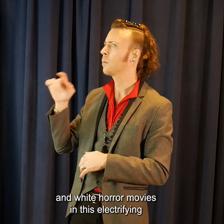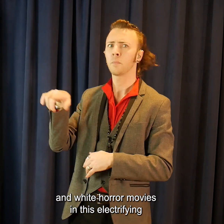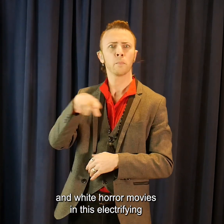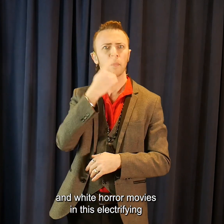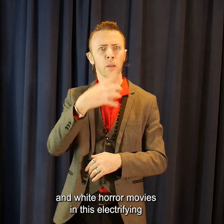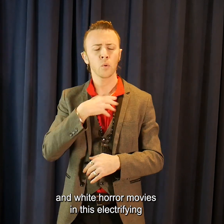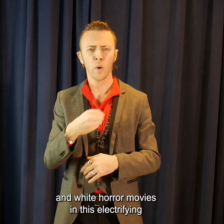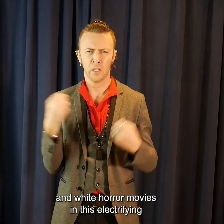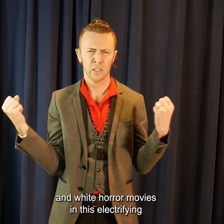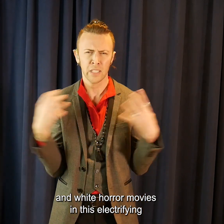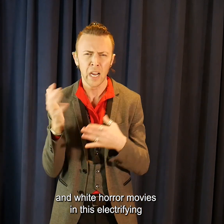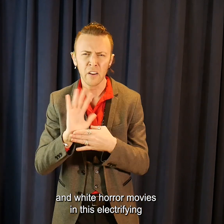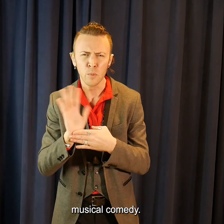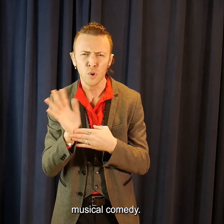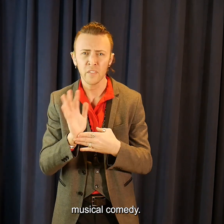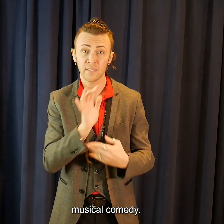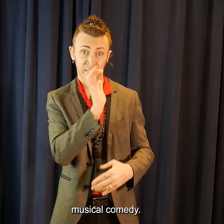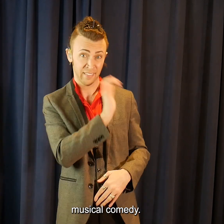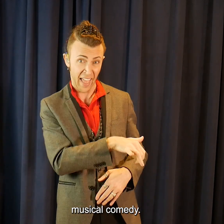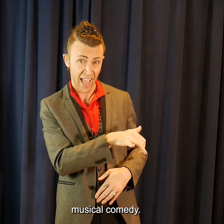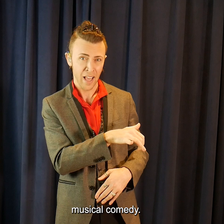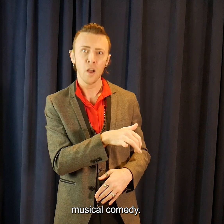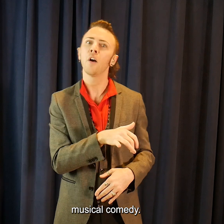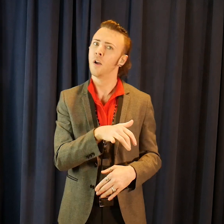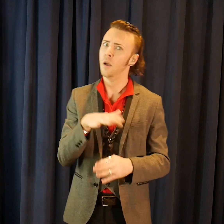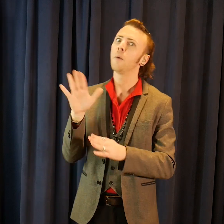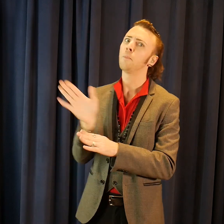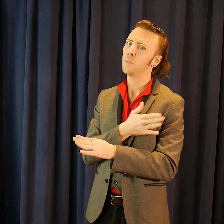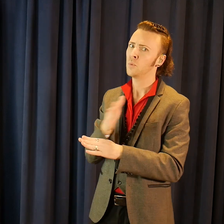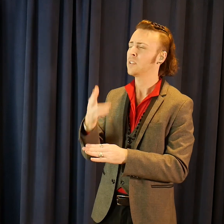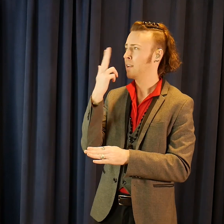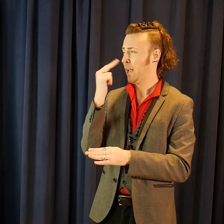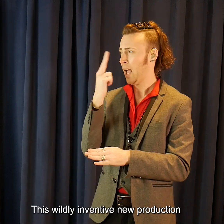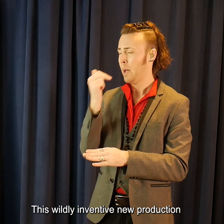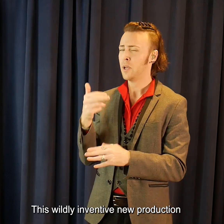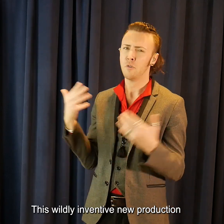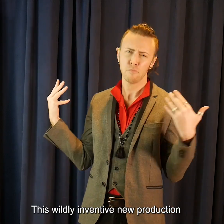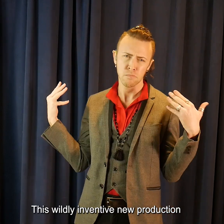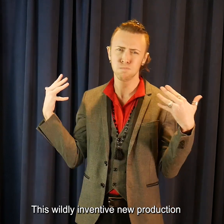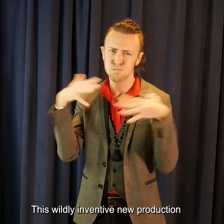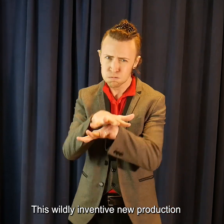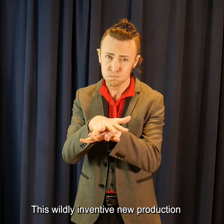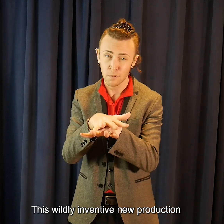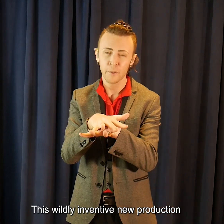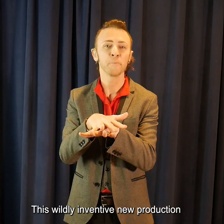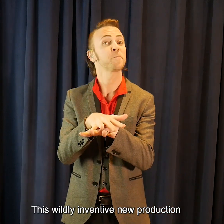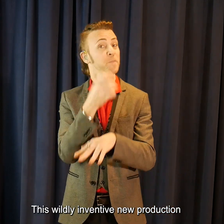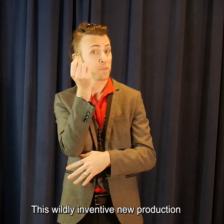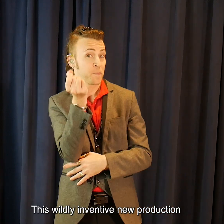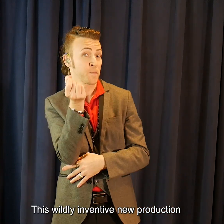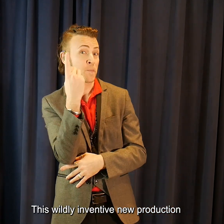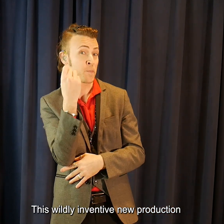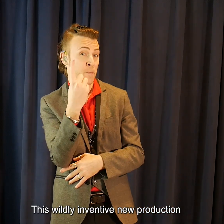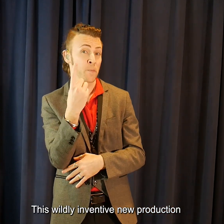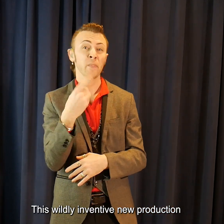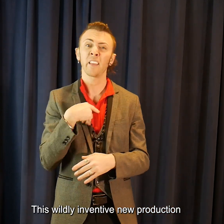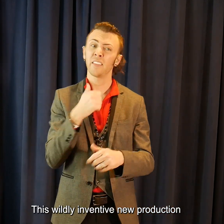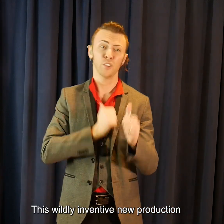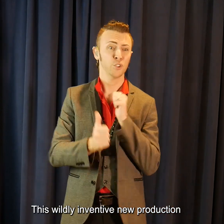this electrifying musical comedy. This wildly inventive